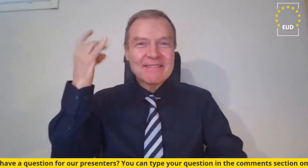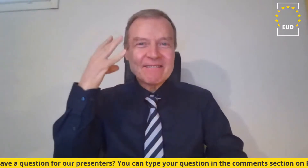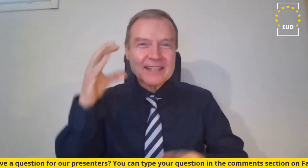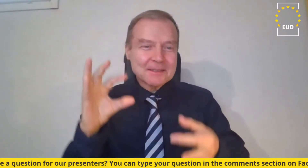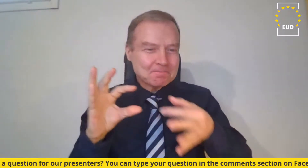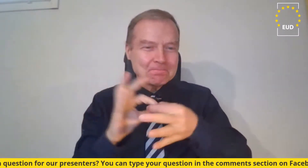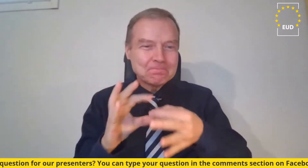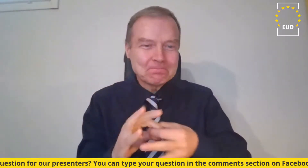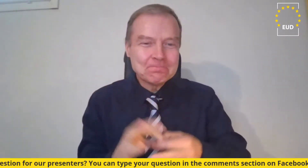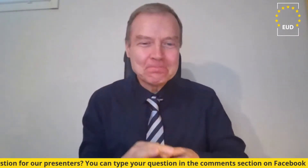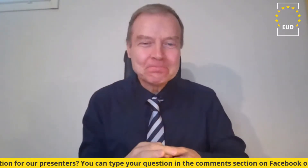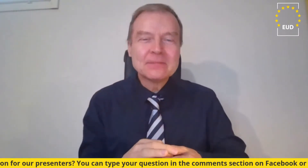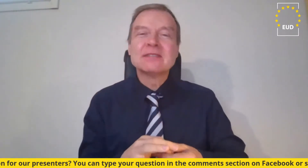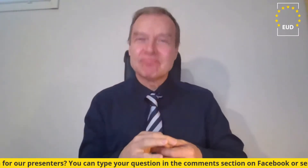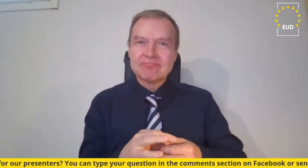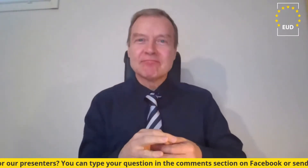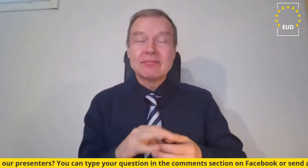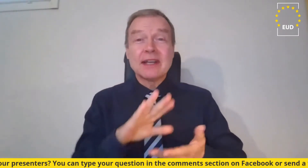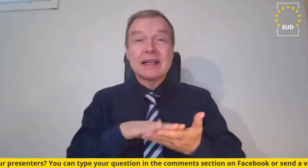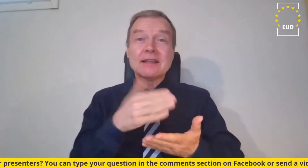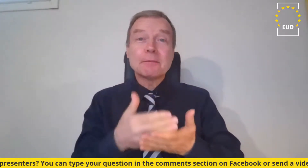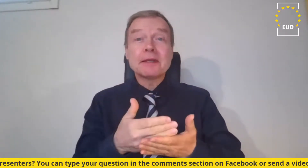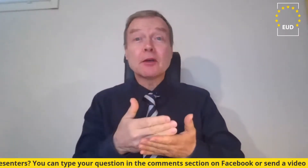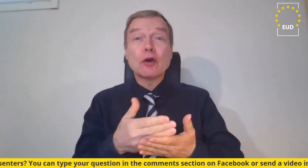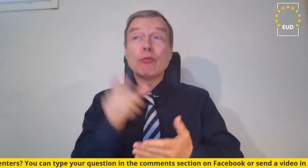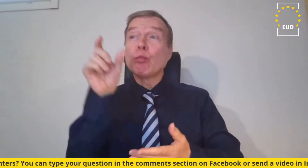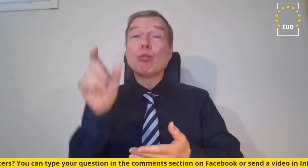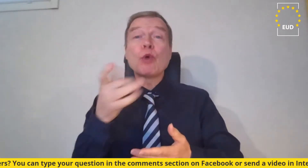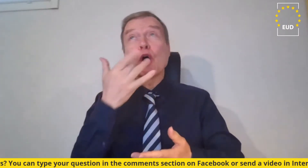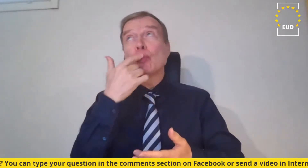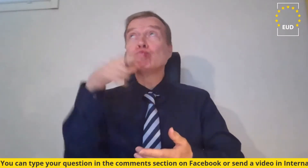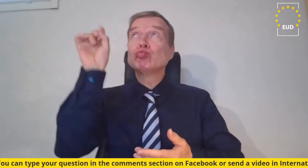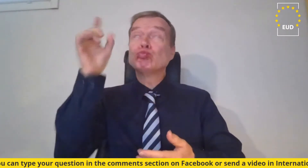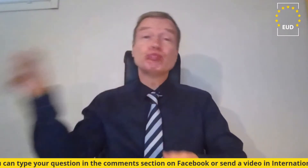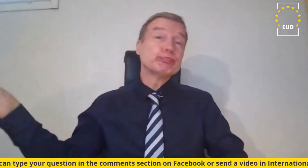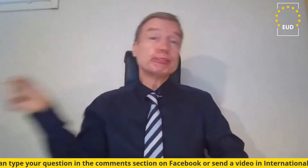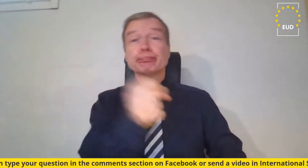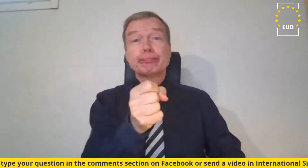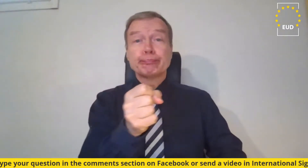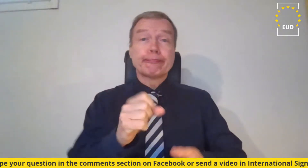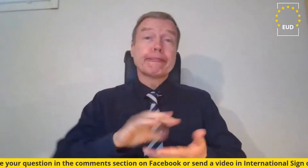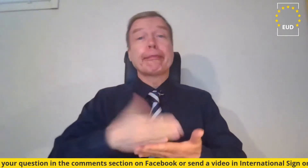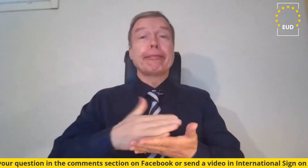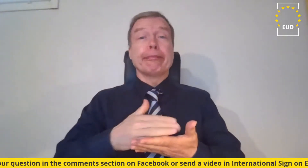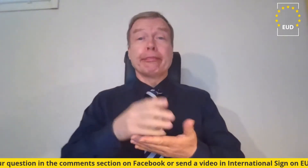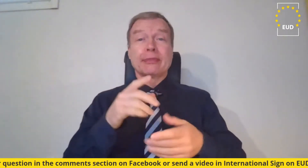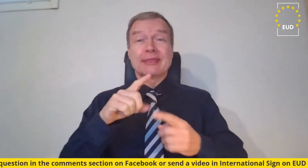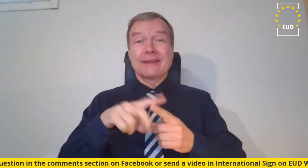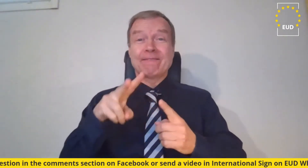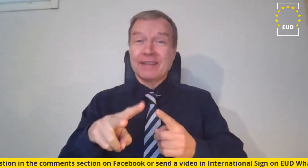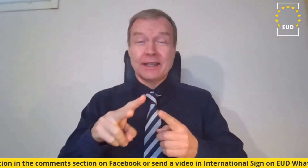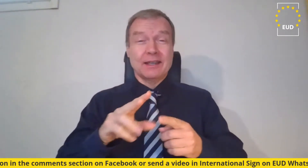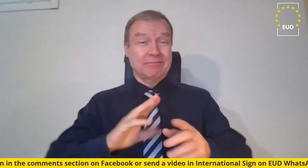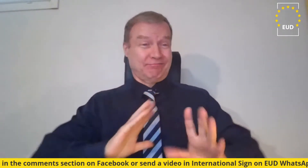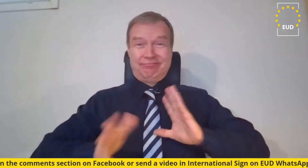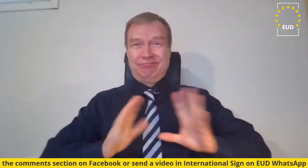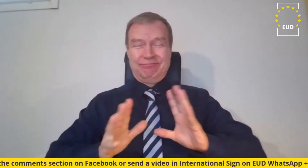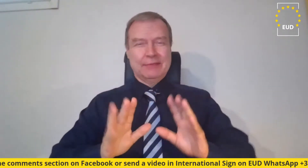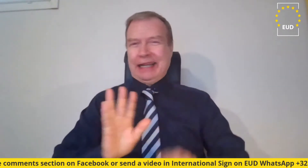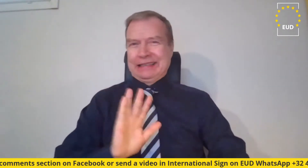A few highlights that stuck out for me, like David's presentation. You also emphasized the